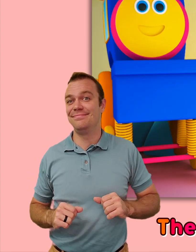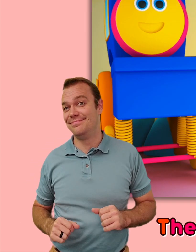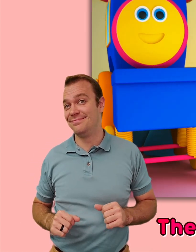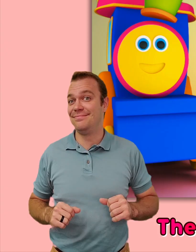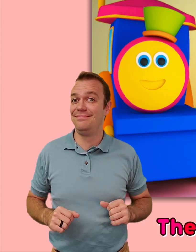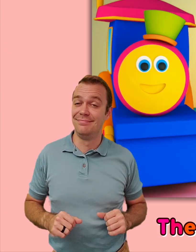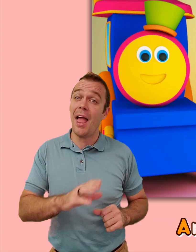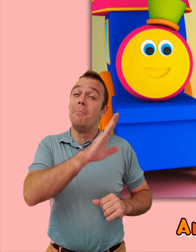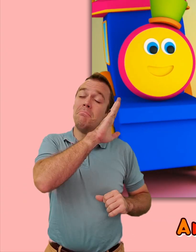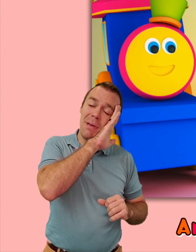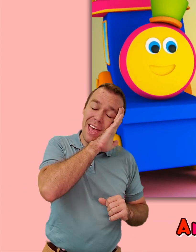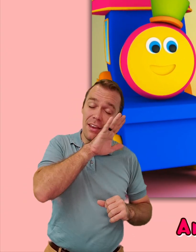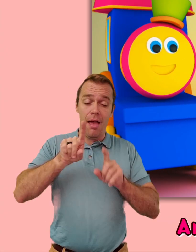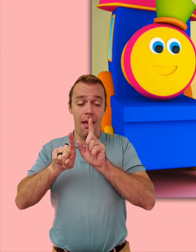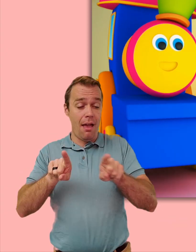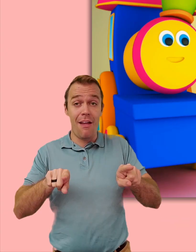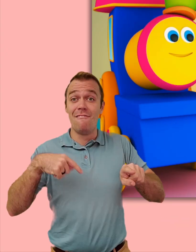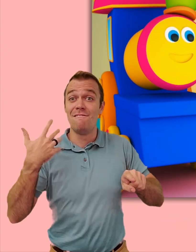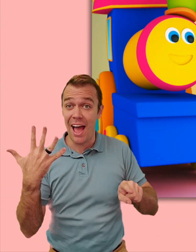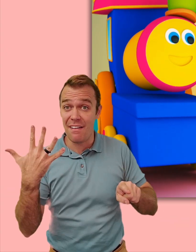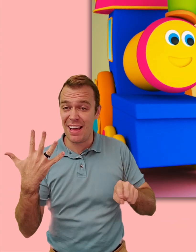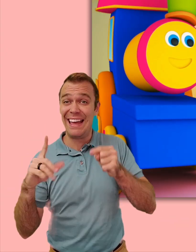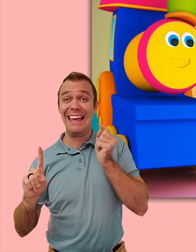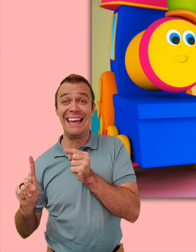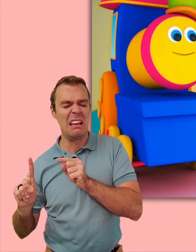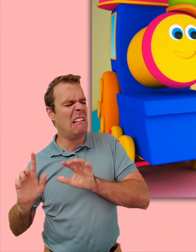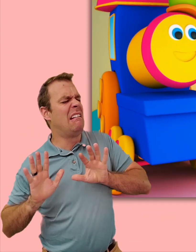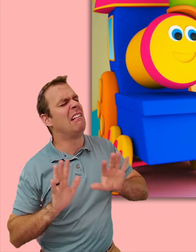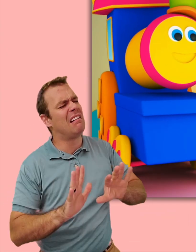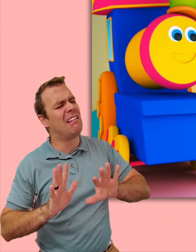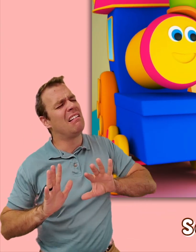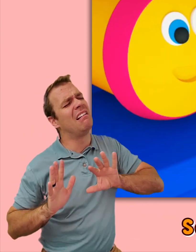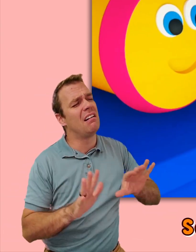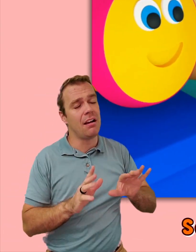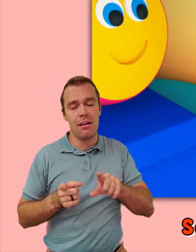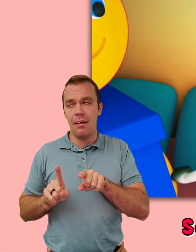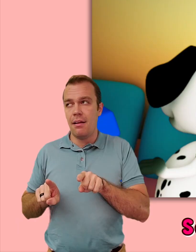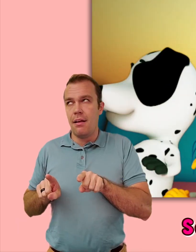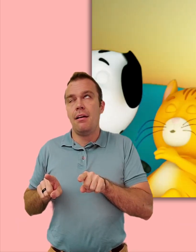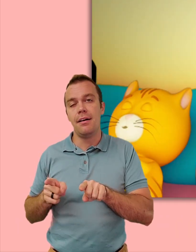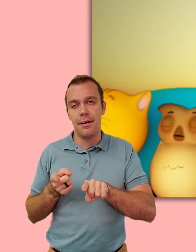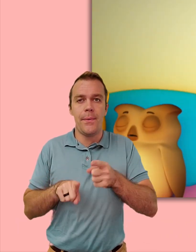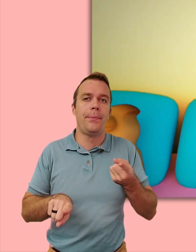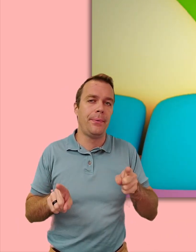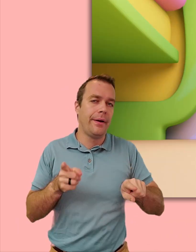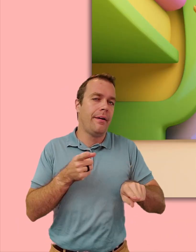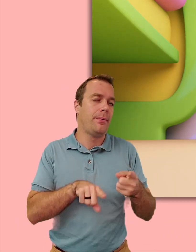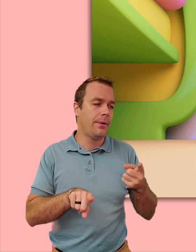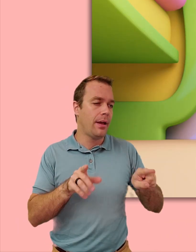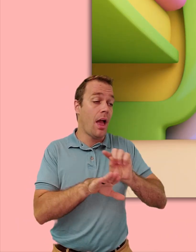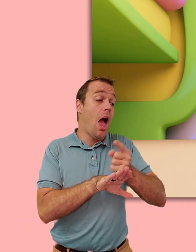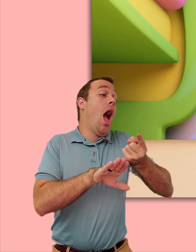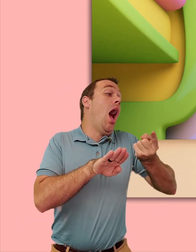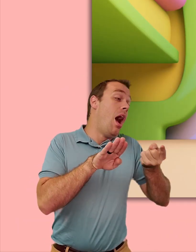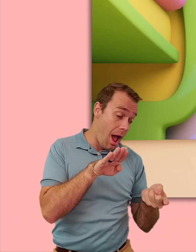There were 5 in the bed and the little one said, roll over, roll over. So they all rolled over and one fell